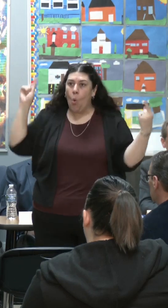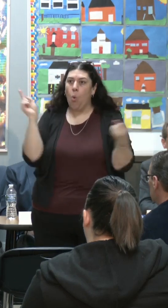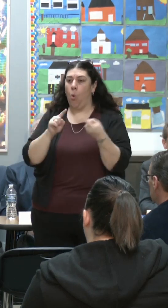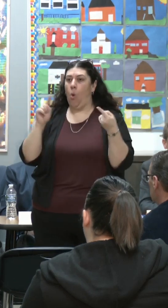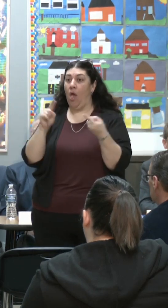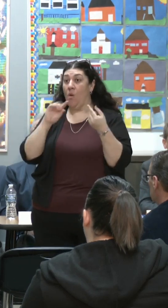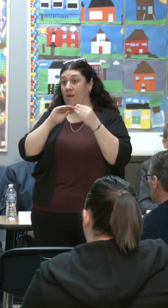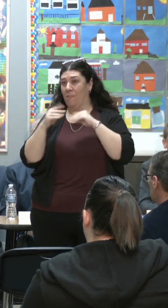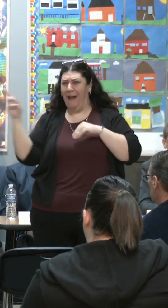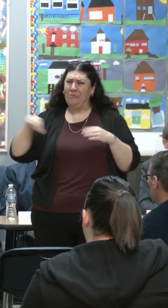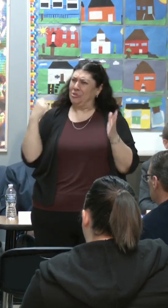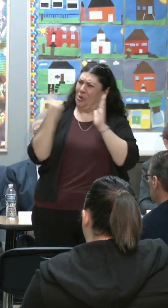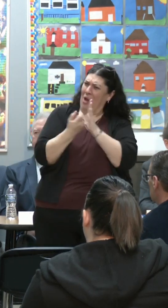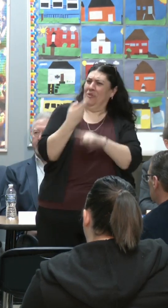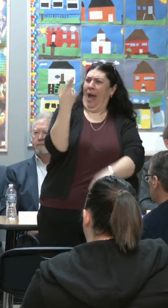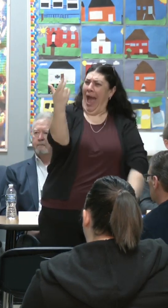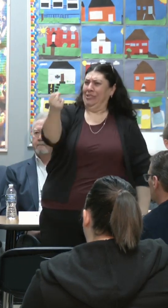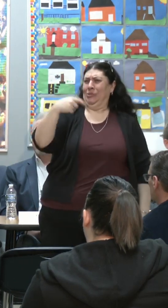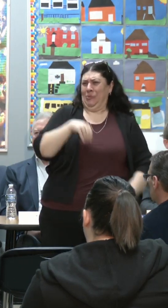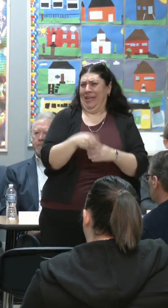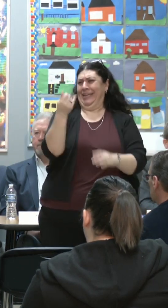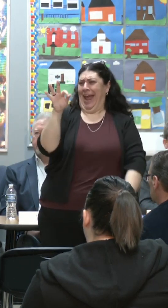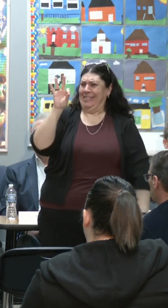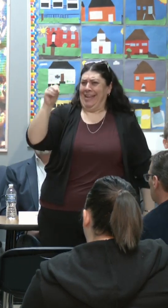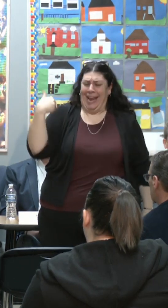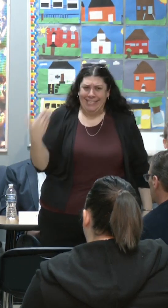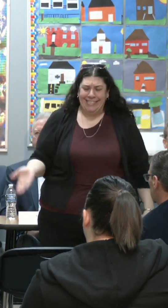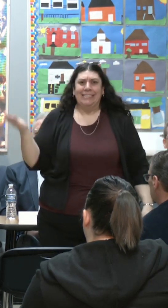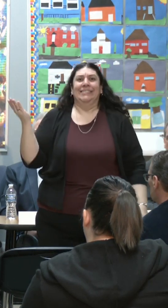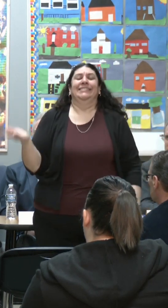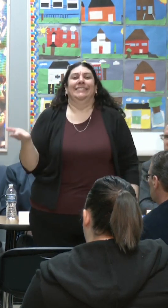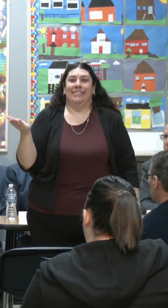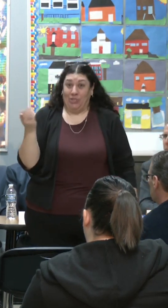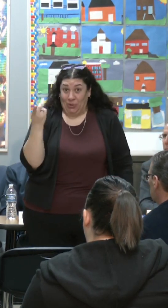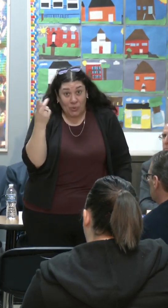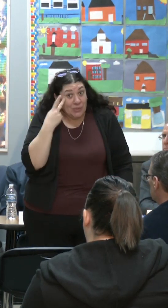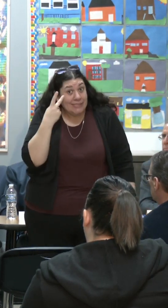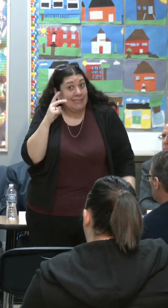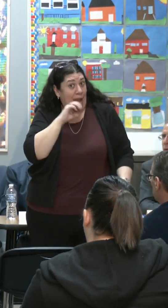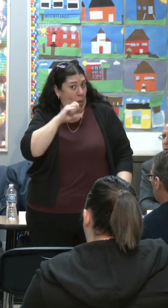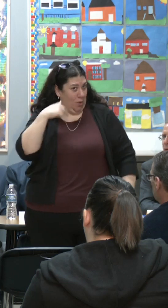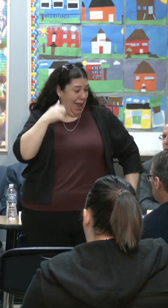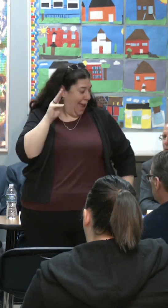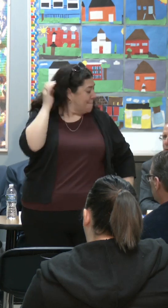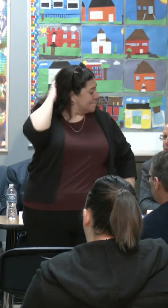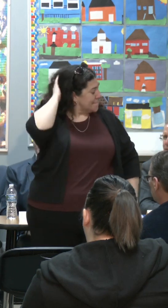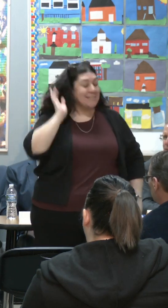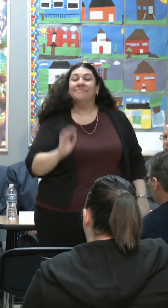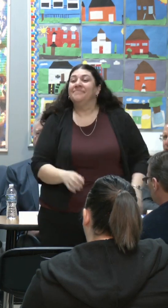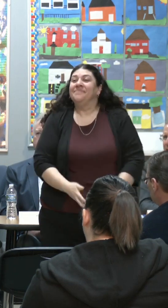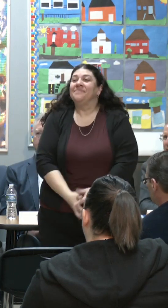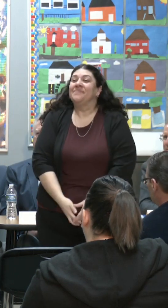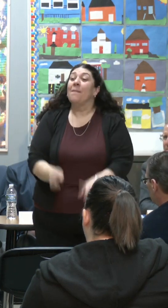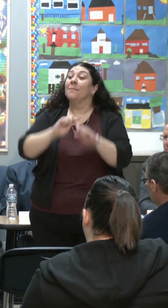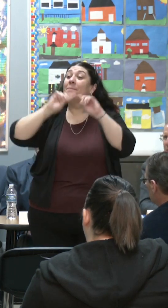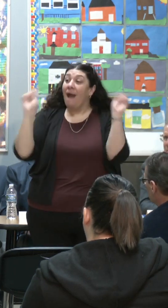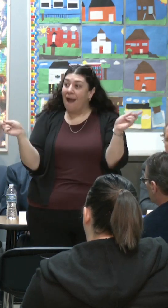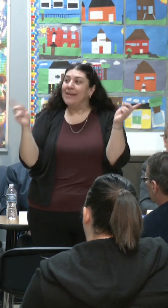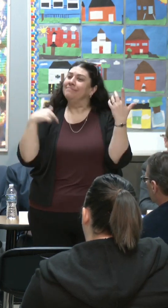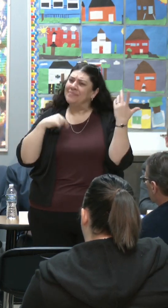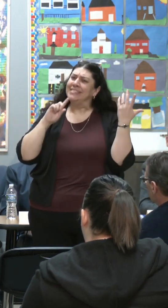I was graduating from high school in 1990. So that now you can see how old I am. But in